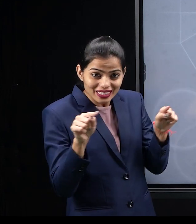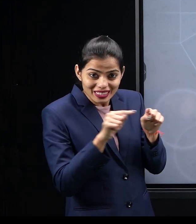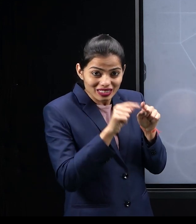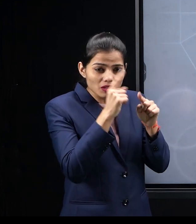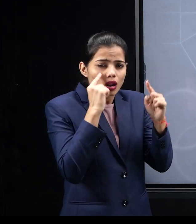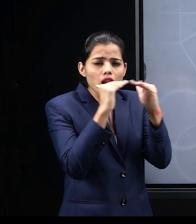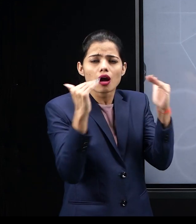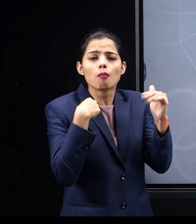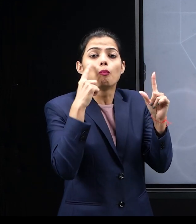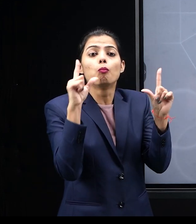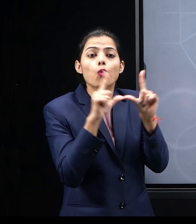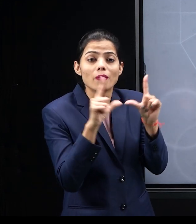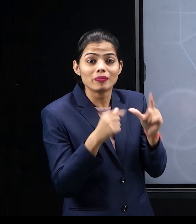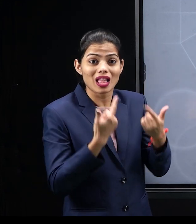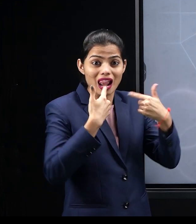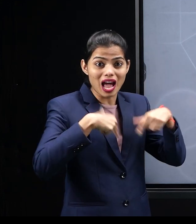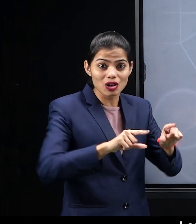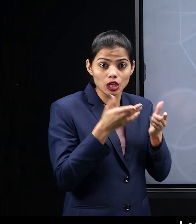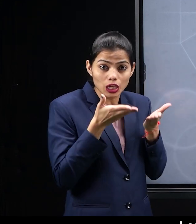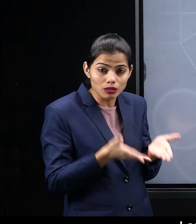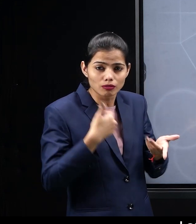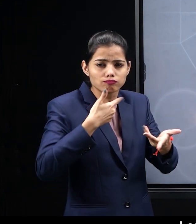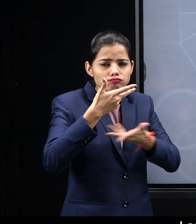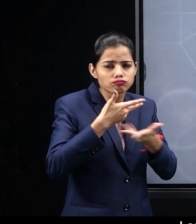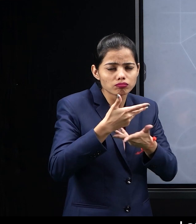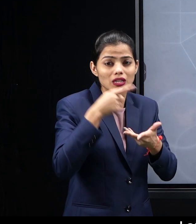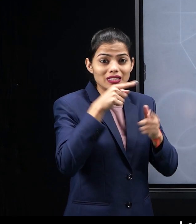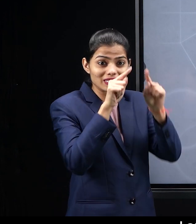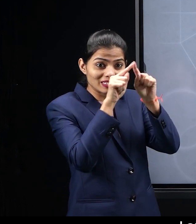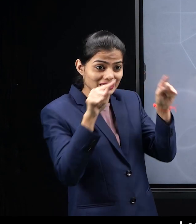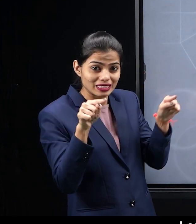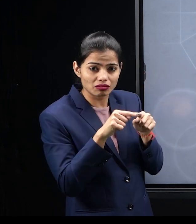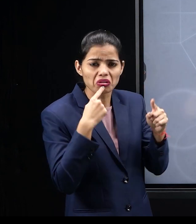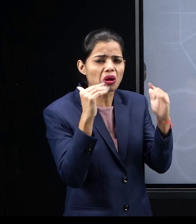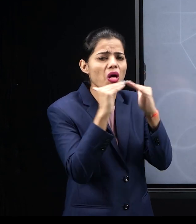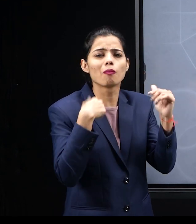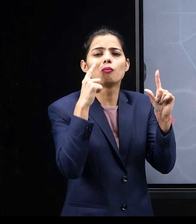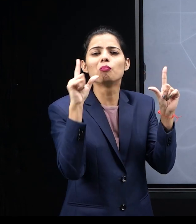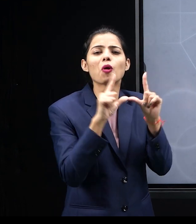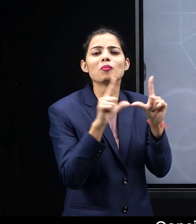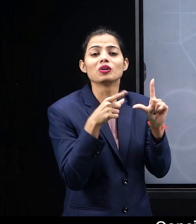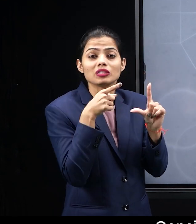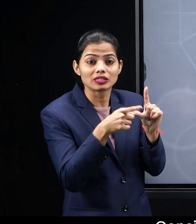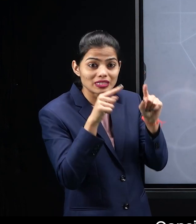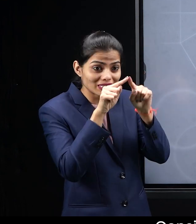Triangle inequality proof. Let us now discuss the triangle inequality proof. Consider the